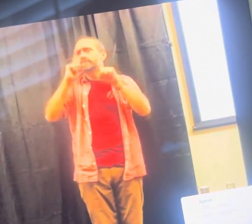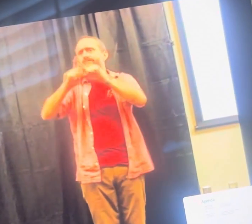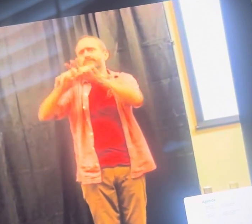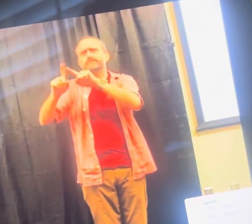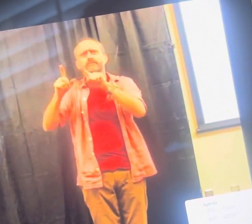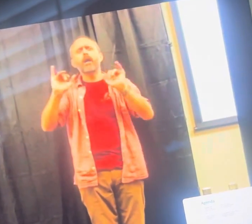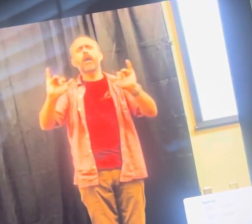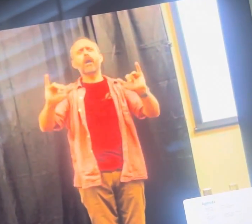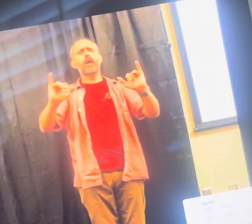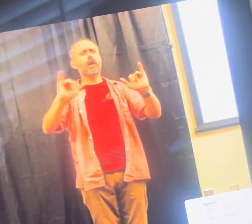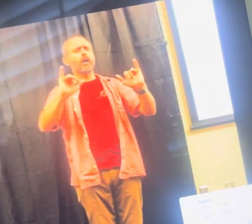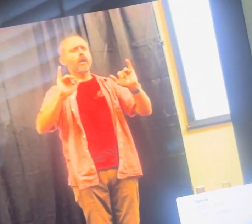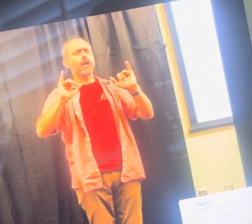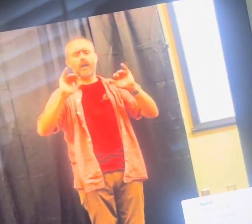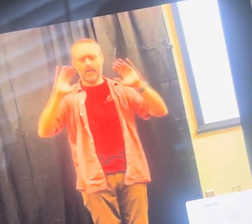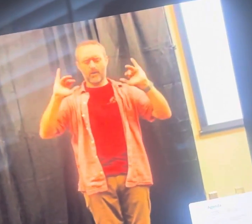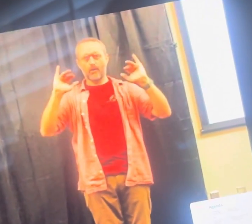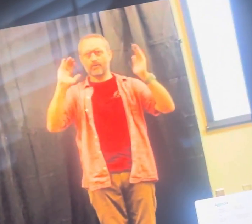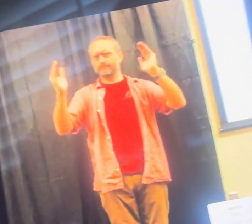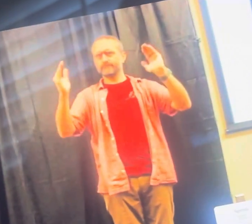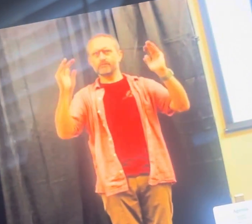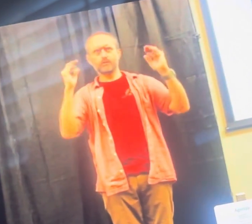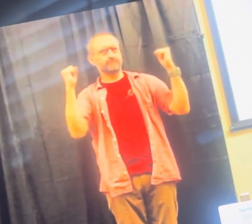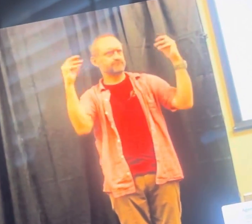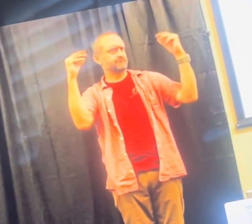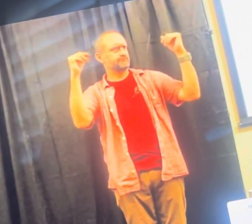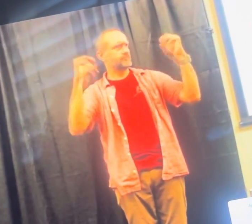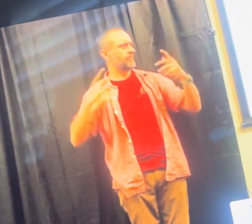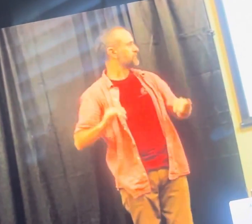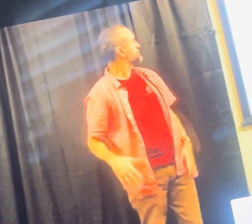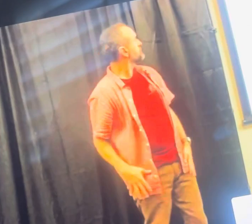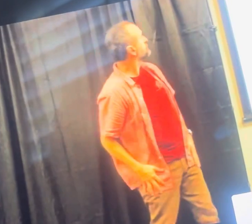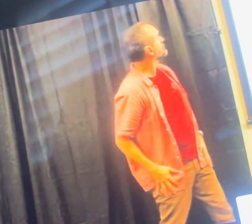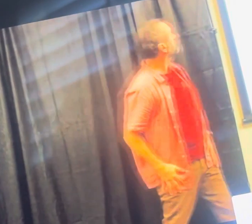and using movement and using overlapping emotions and signing.